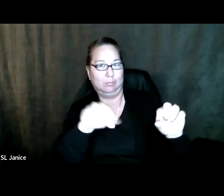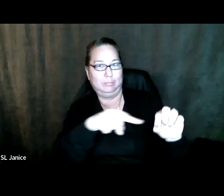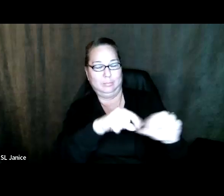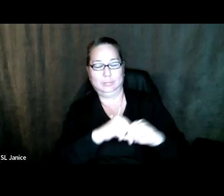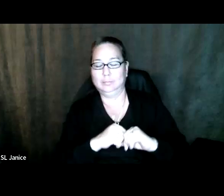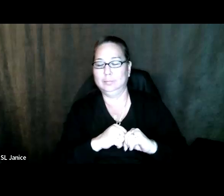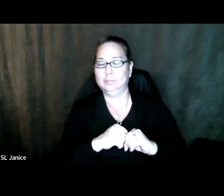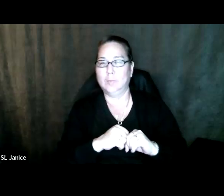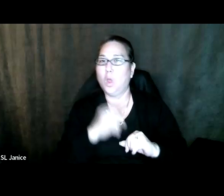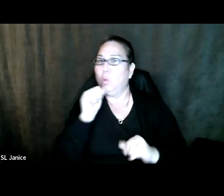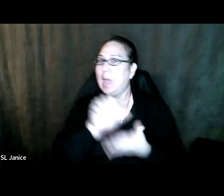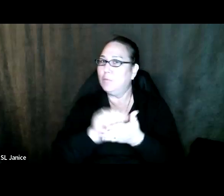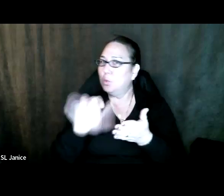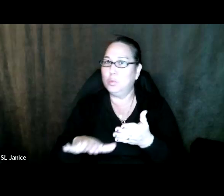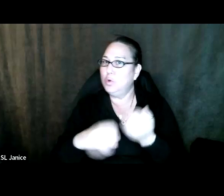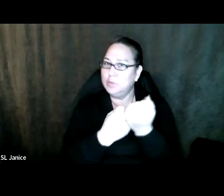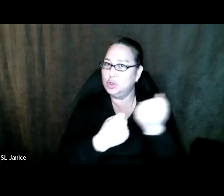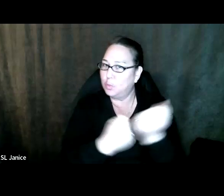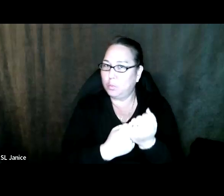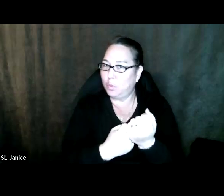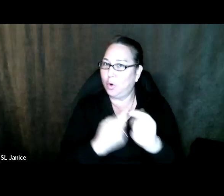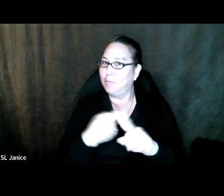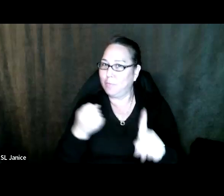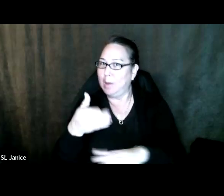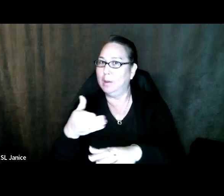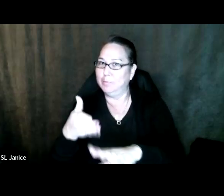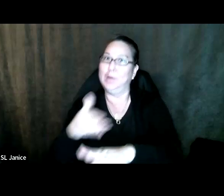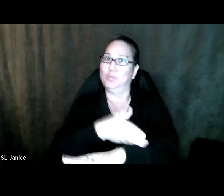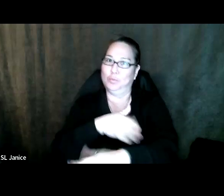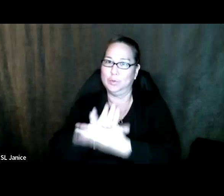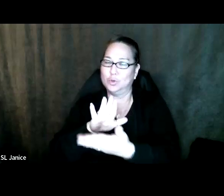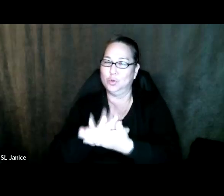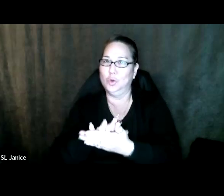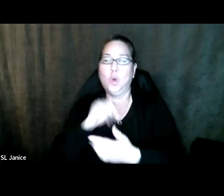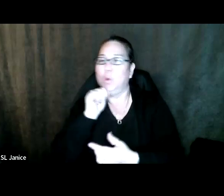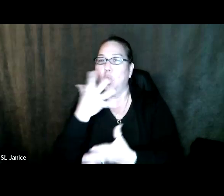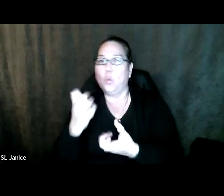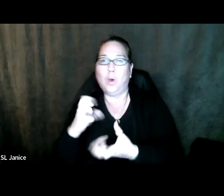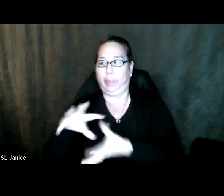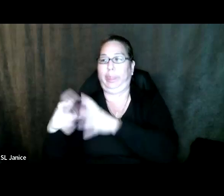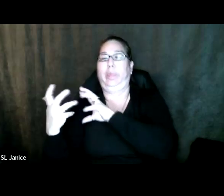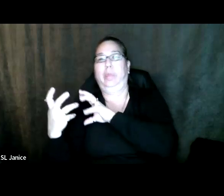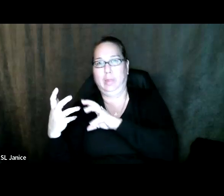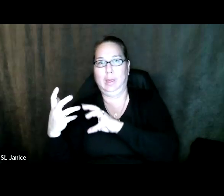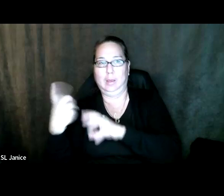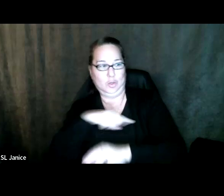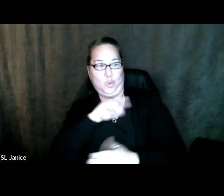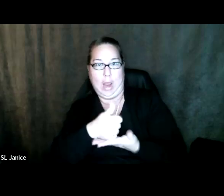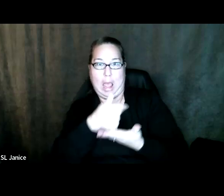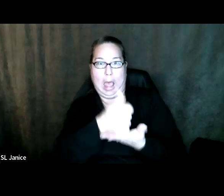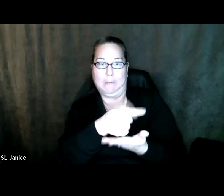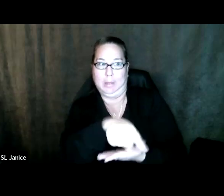We have not removed supports from these improving schools, as we have not wanted to interfere with the factors that are helping schools to